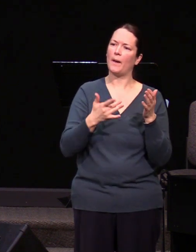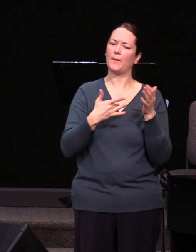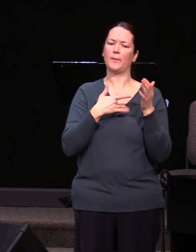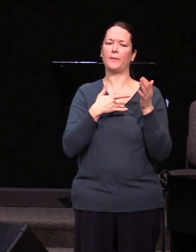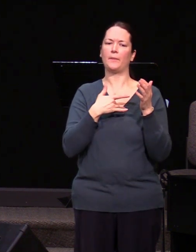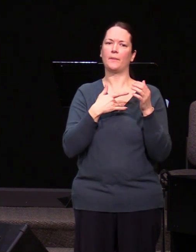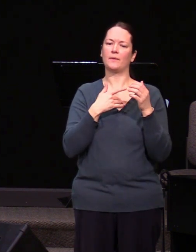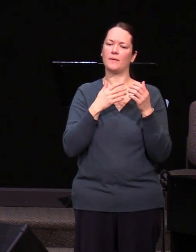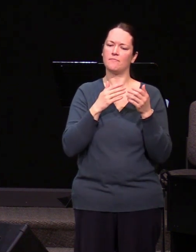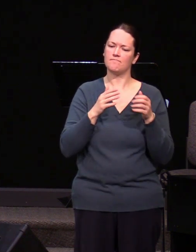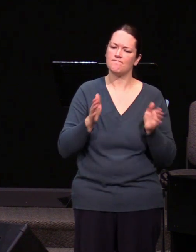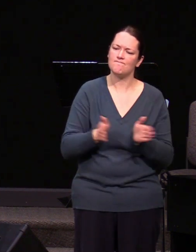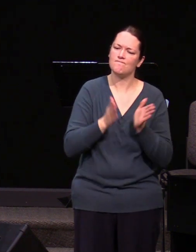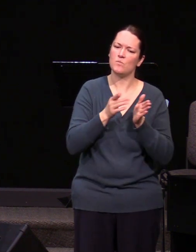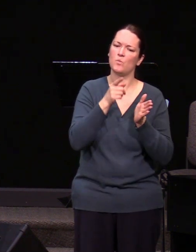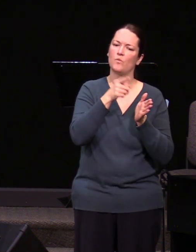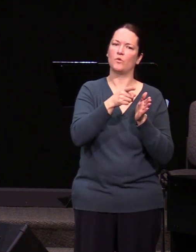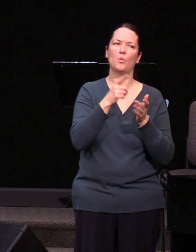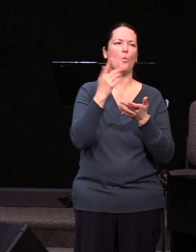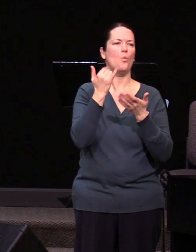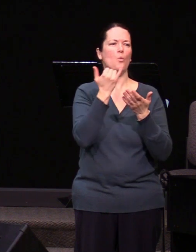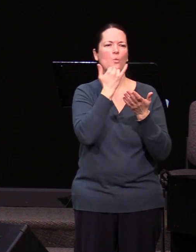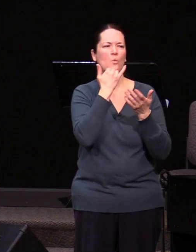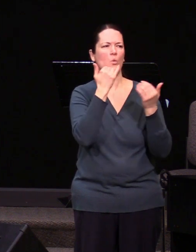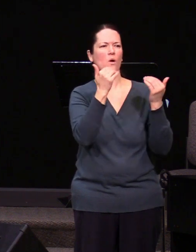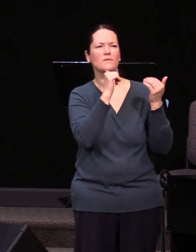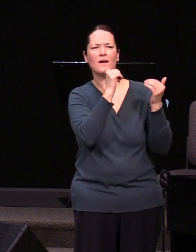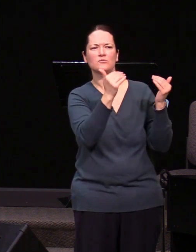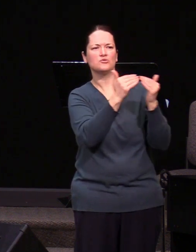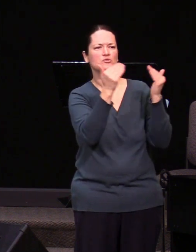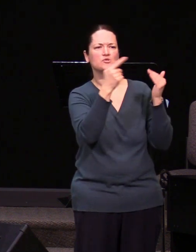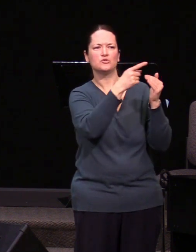What's the greatest injustice that you see on a regular basis?